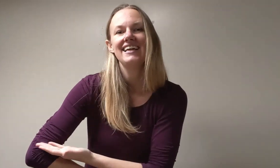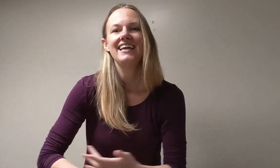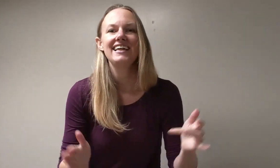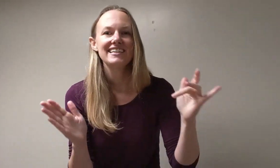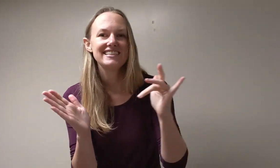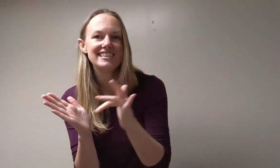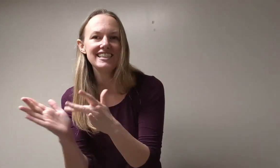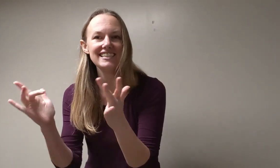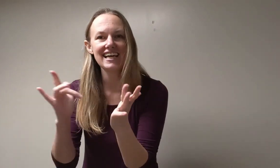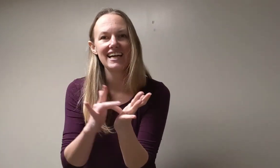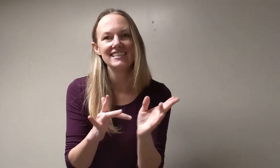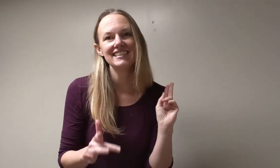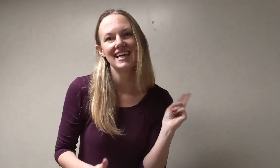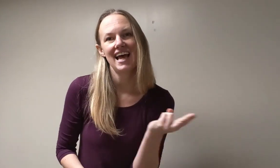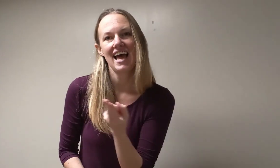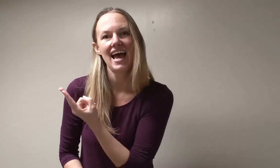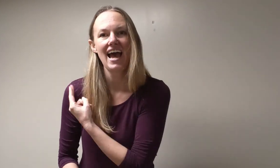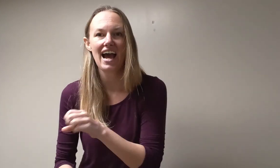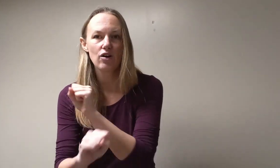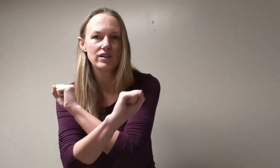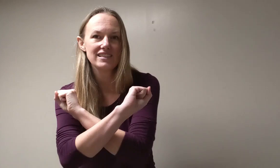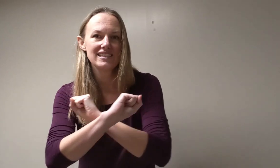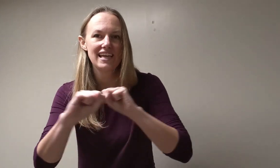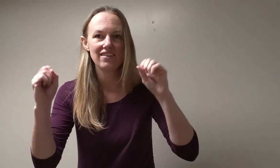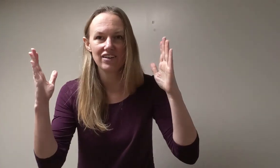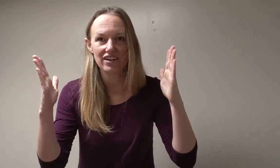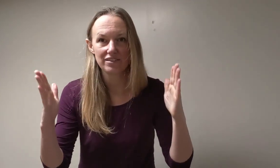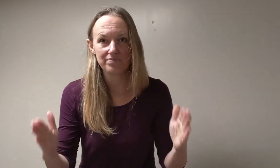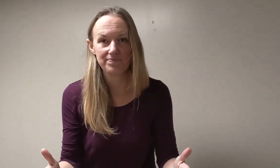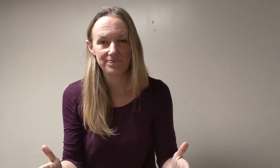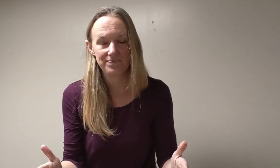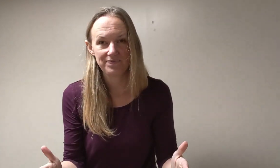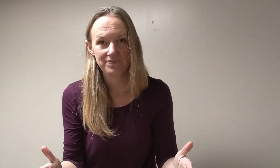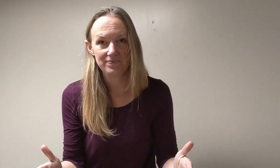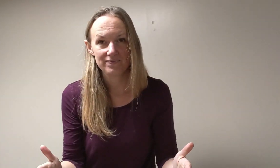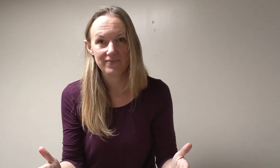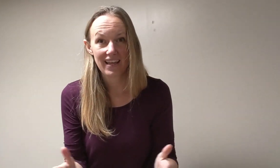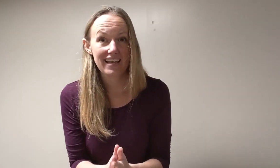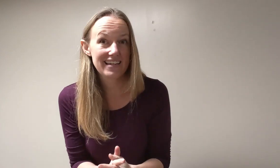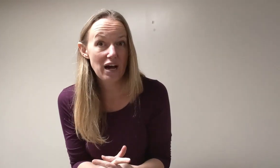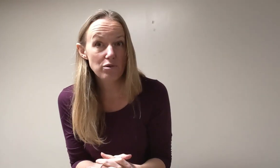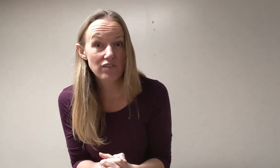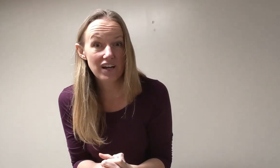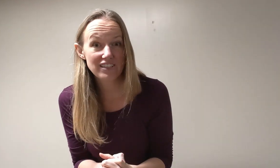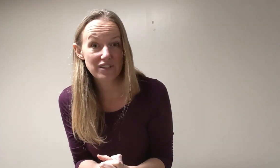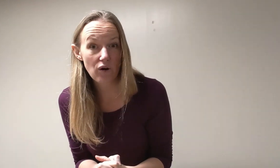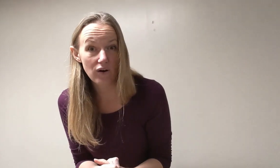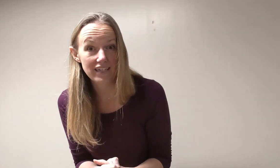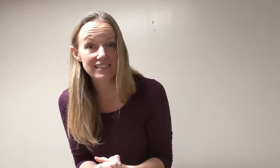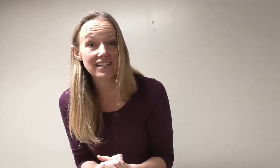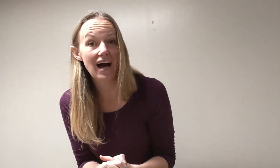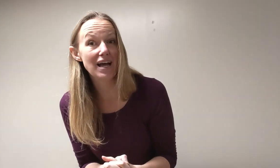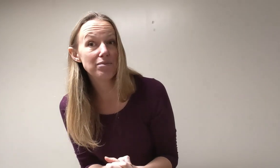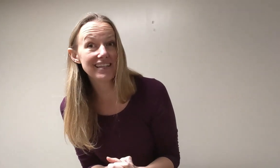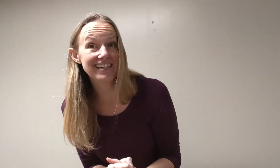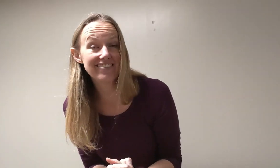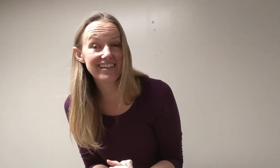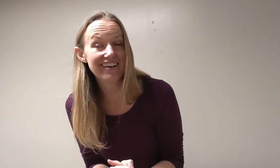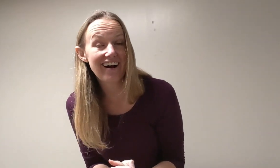Jesus, our Savior. And now moving on to the chorus. I believe in